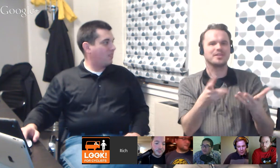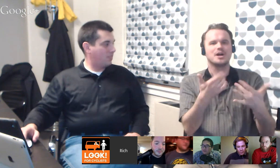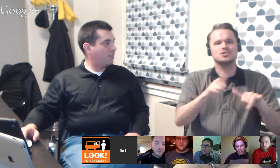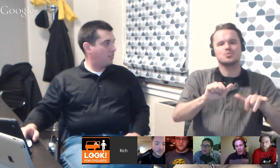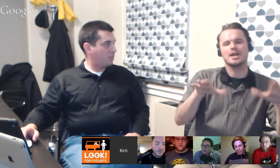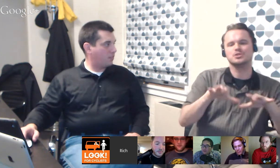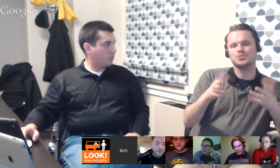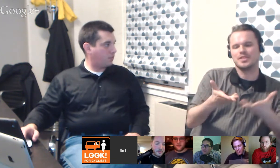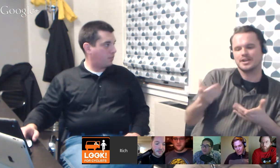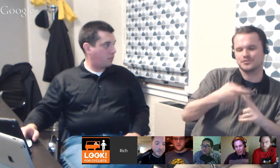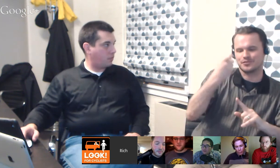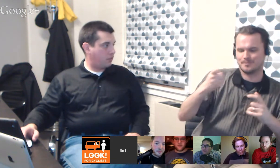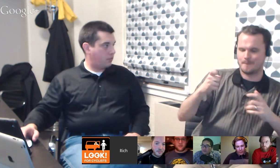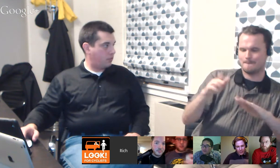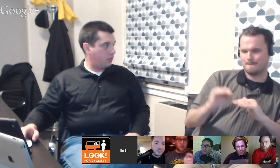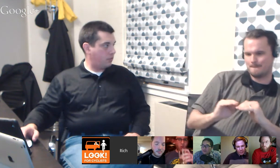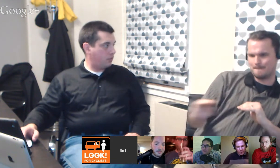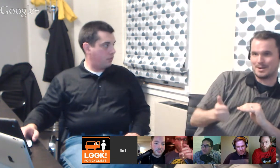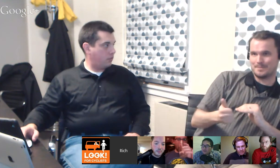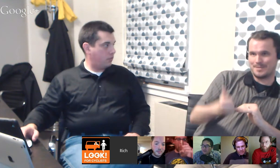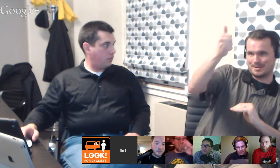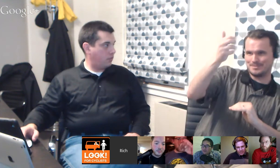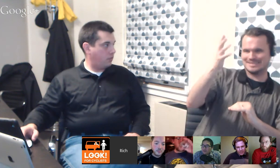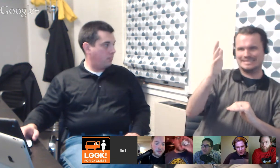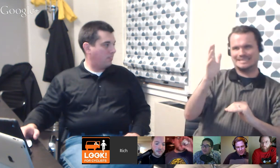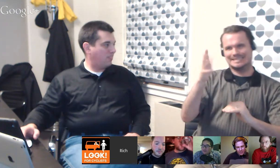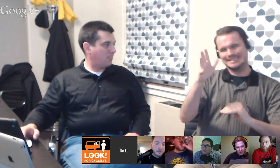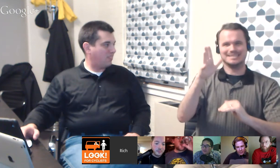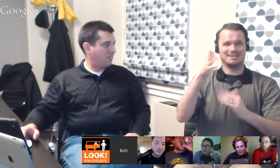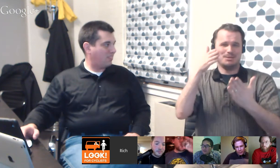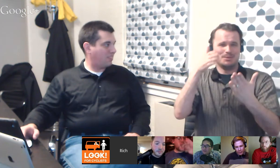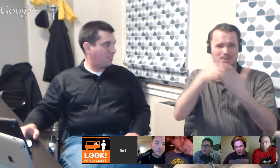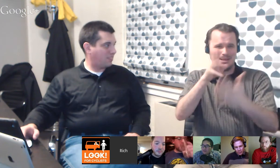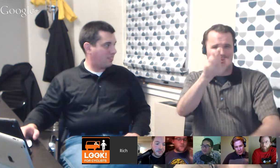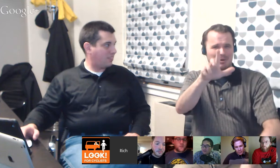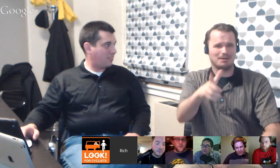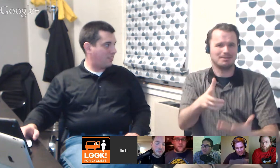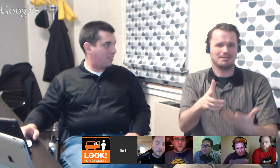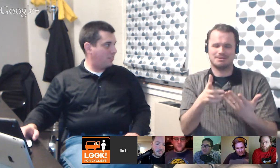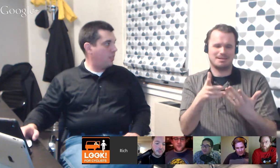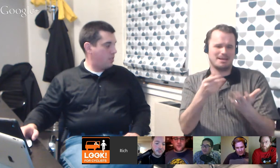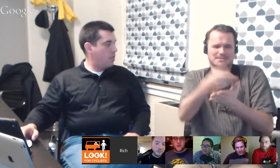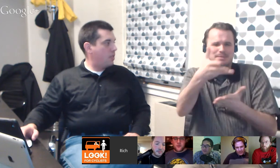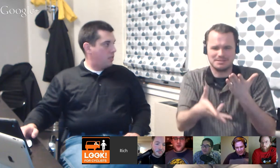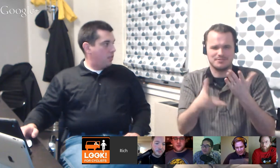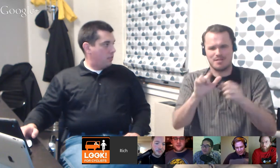from the grassroots up, you always hit a wall at some point. Things will take too long. It's too expensive.